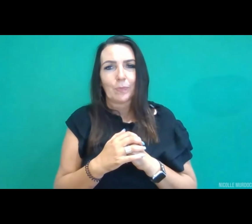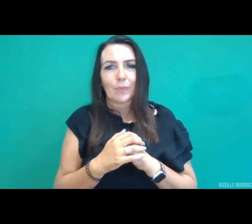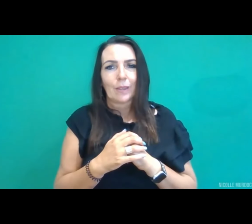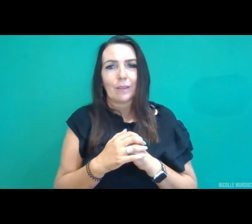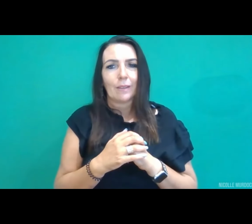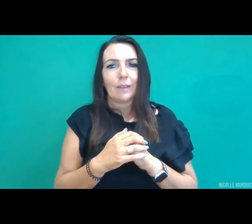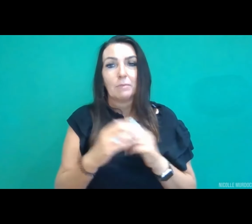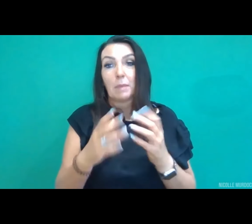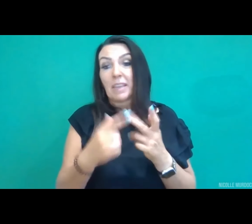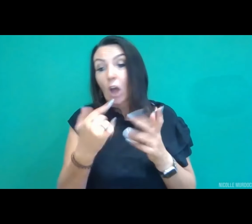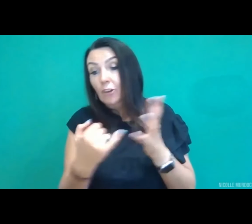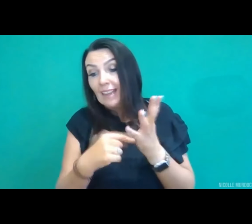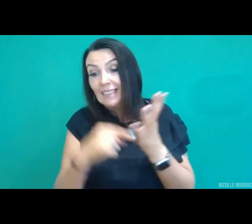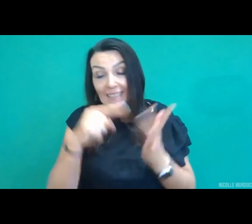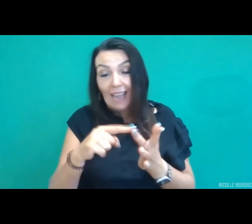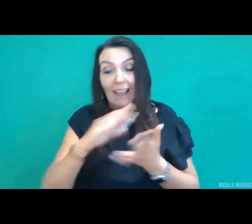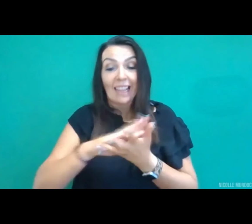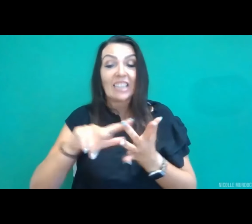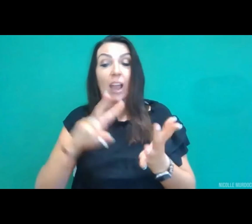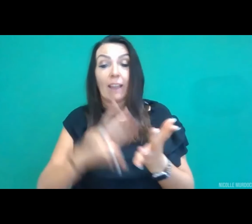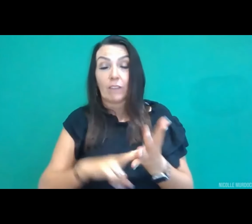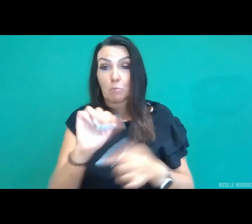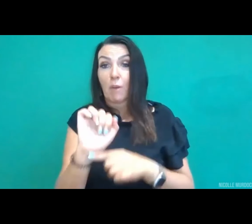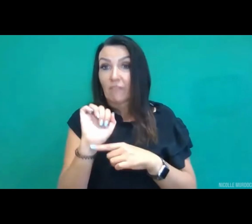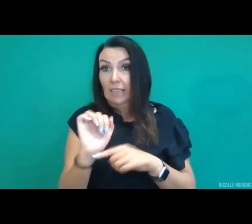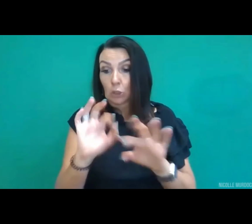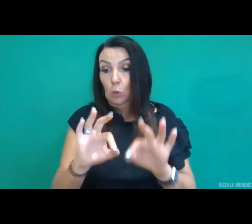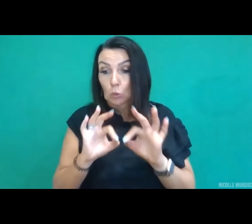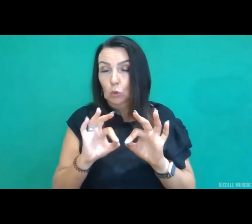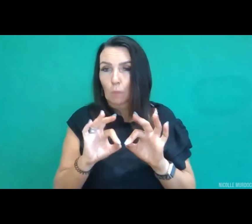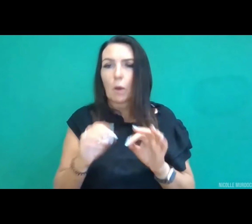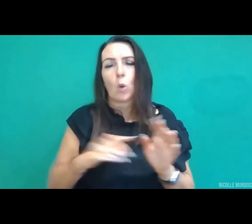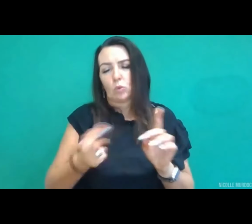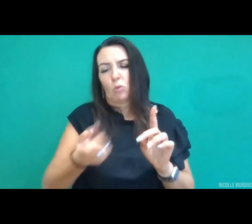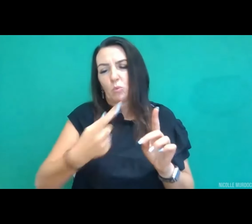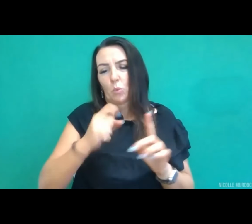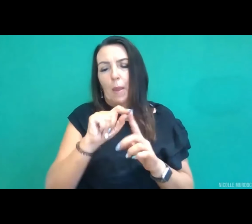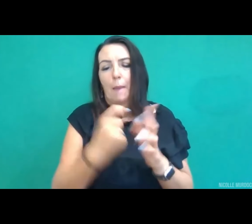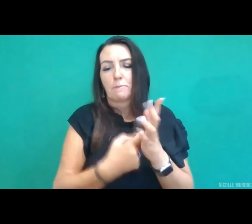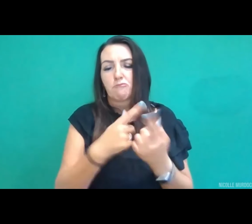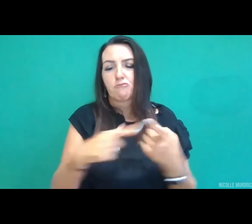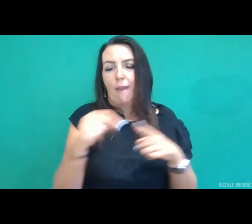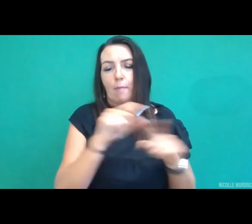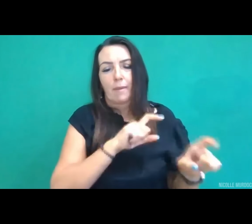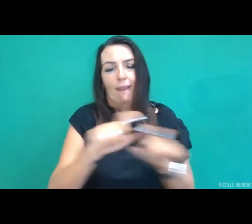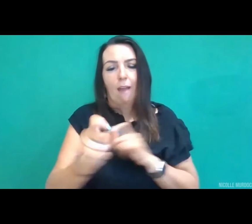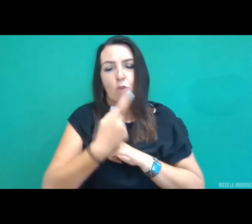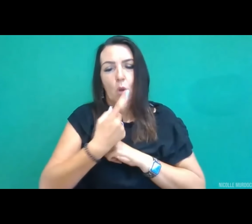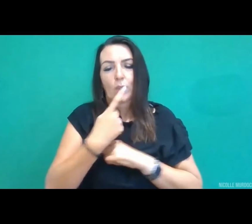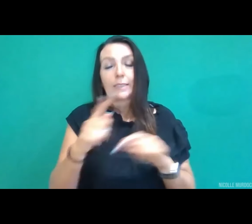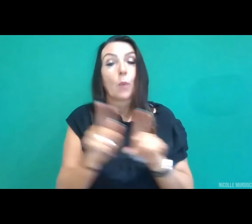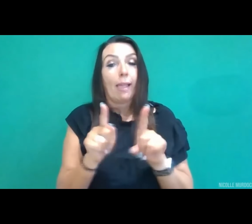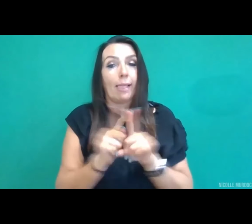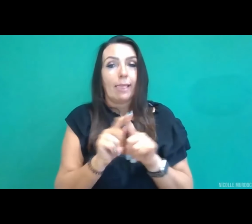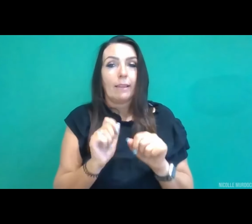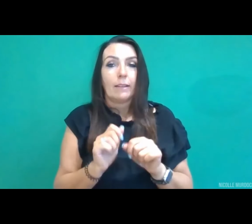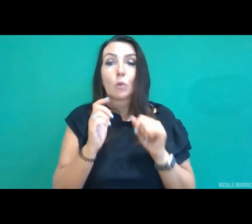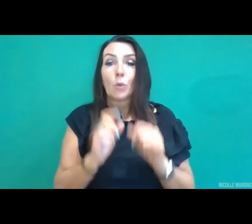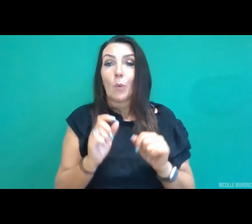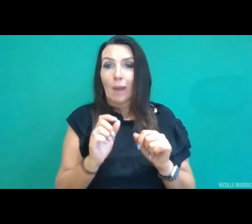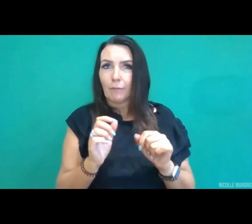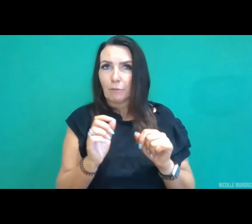and HIV, would ask you to continue taking your PrEP as well. So it's about being observant. It's